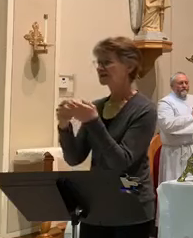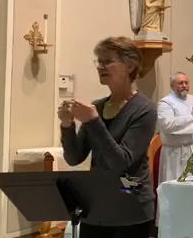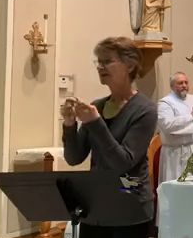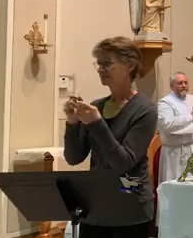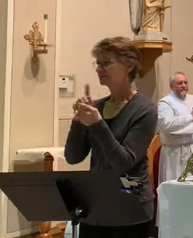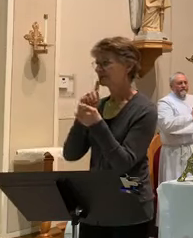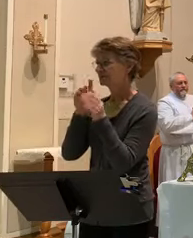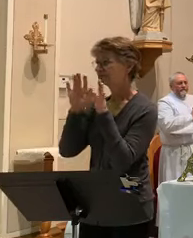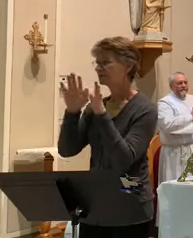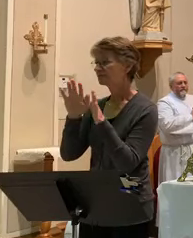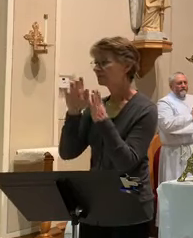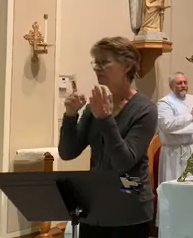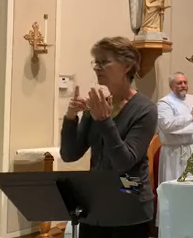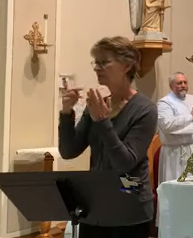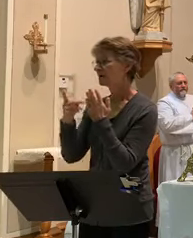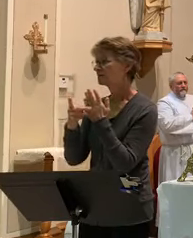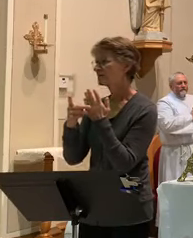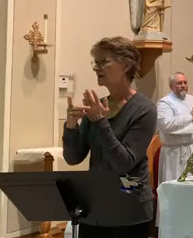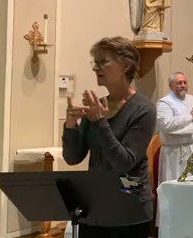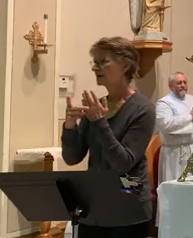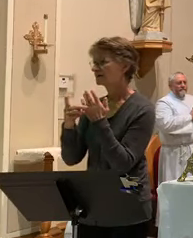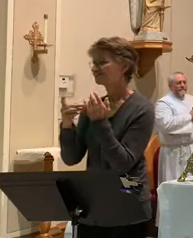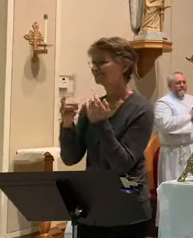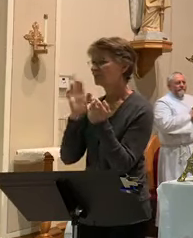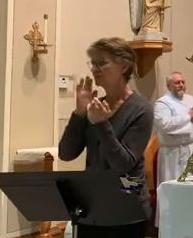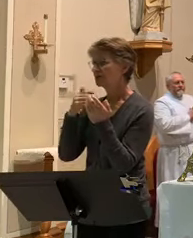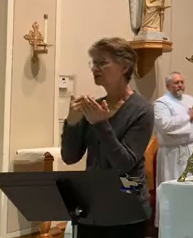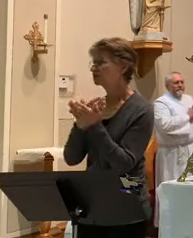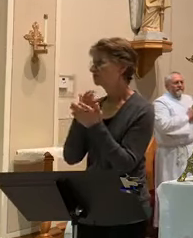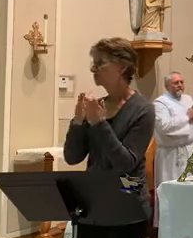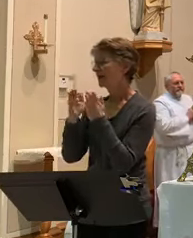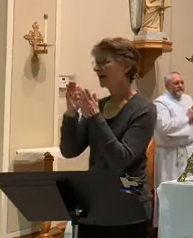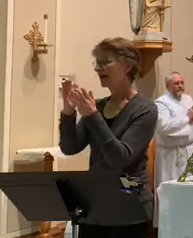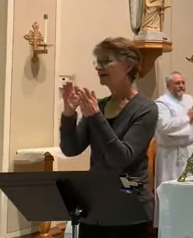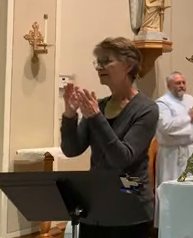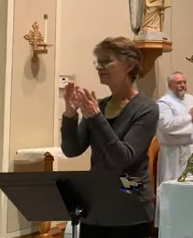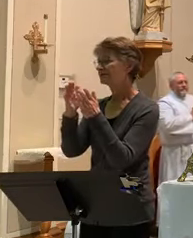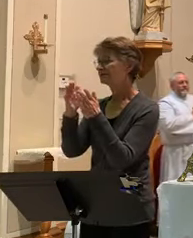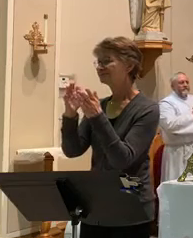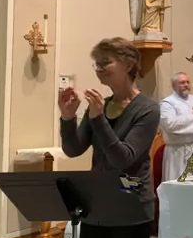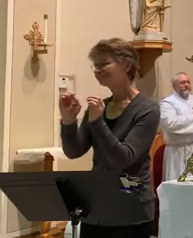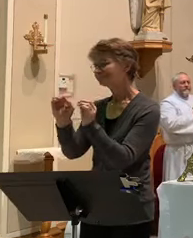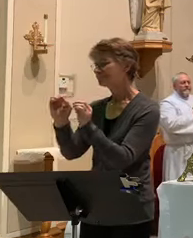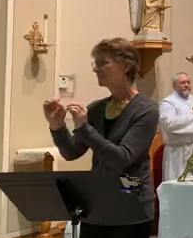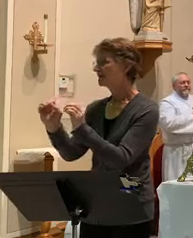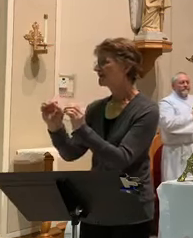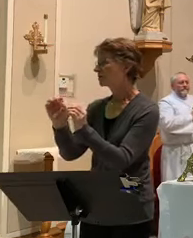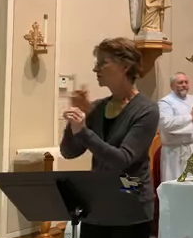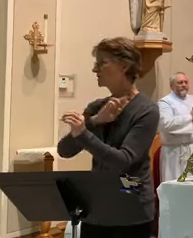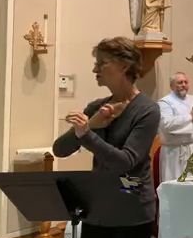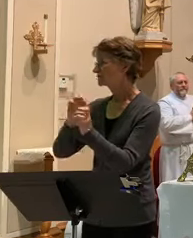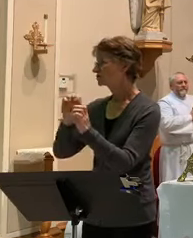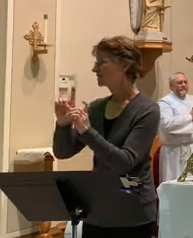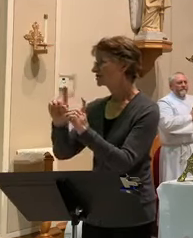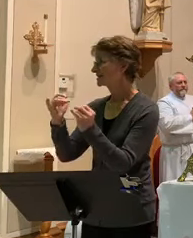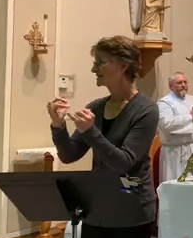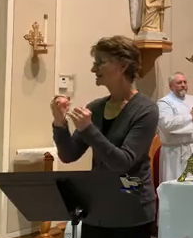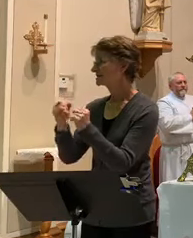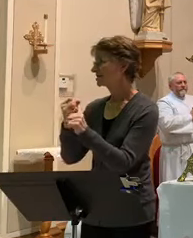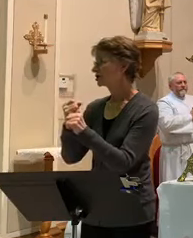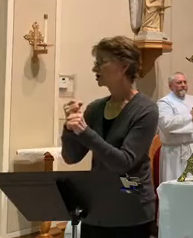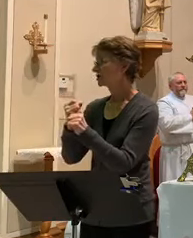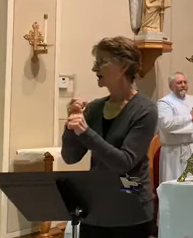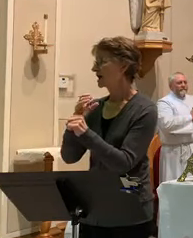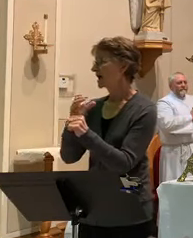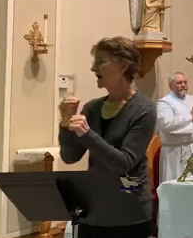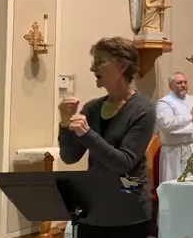part of the new way that we can go and watch movies and things on the internet. And so that's going to be given